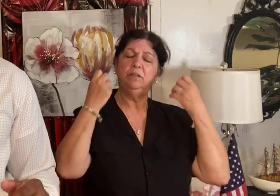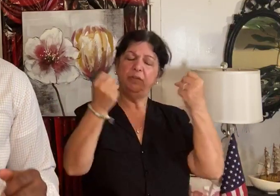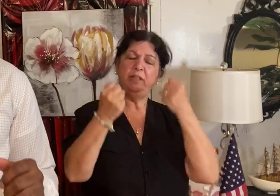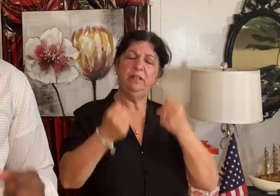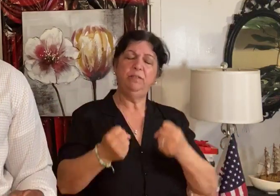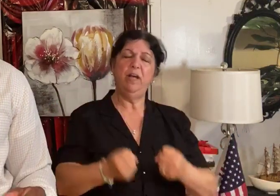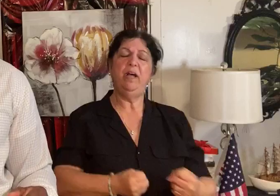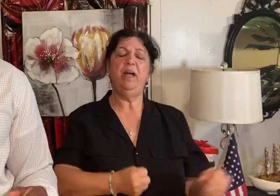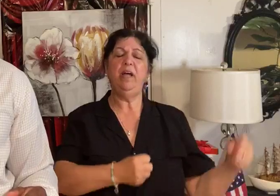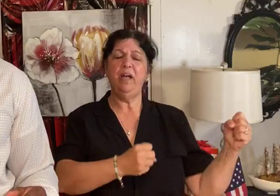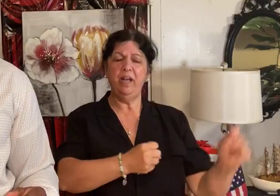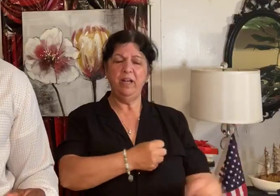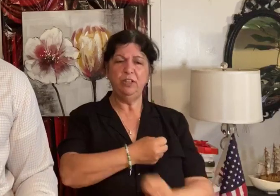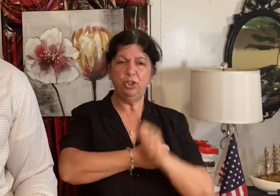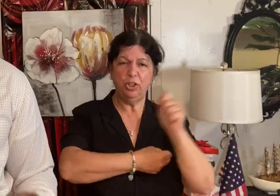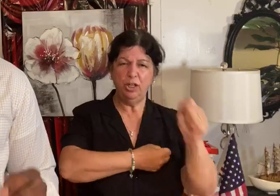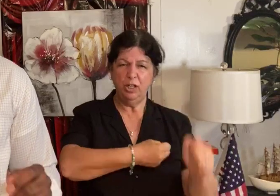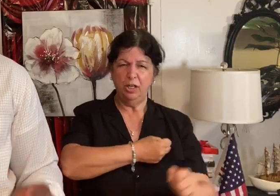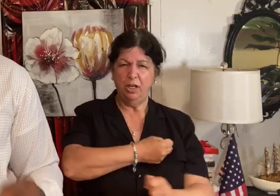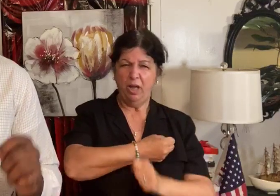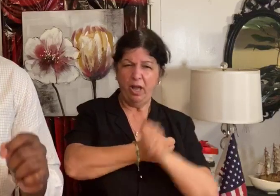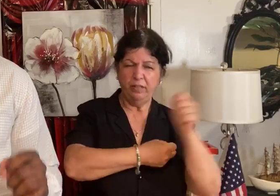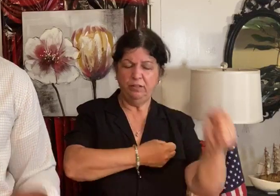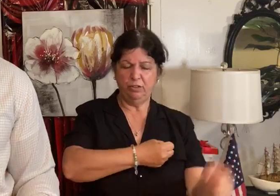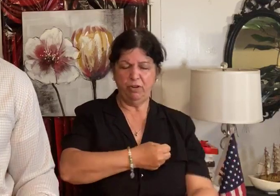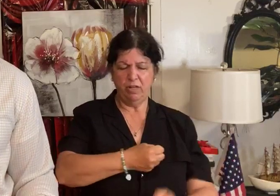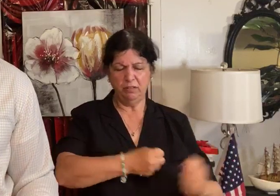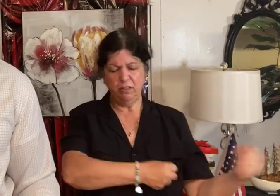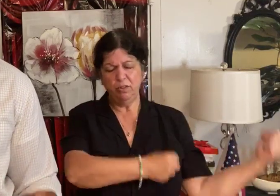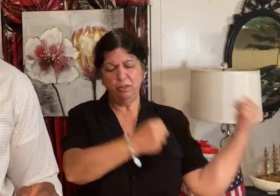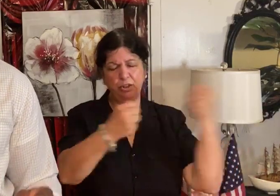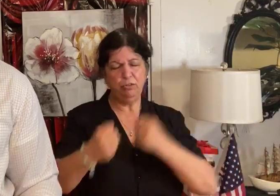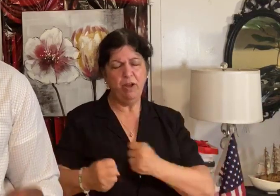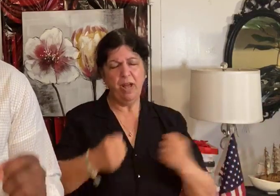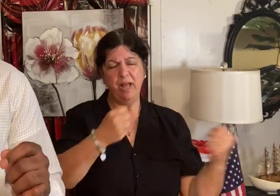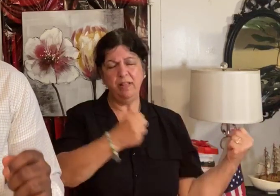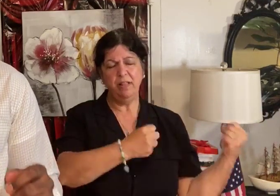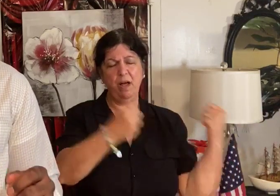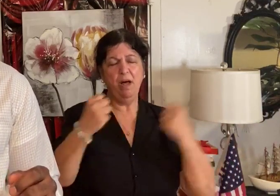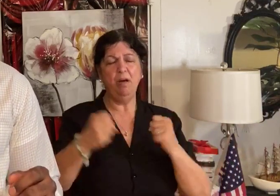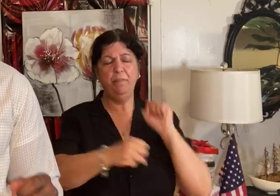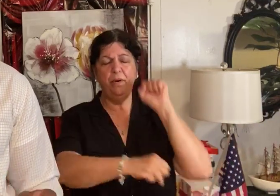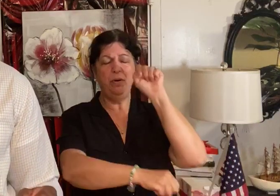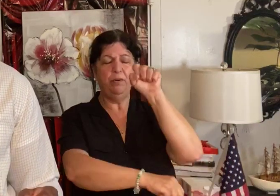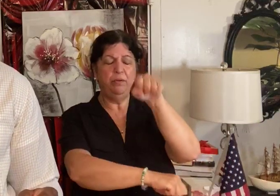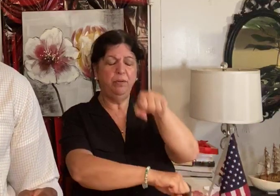rise with danger and strength to strength